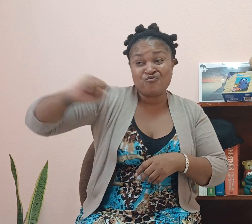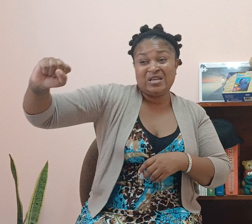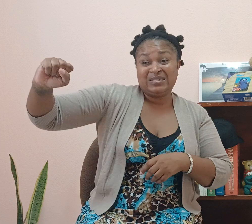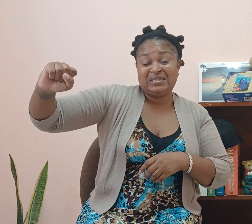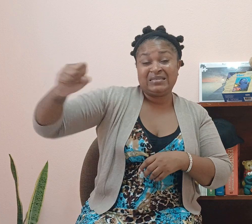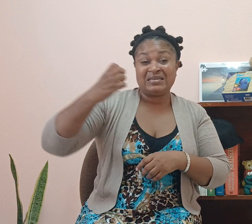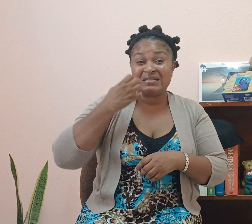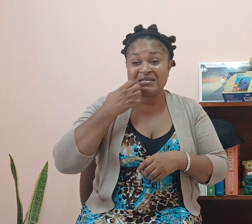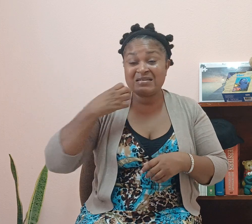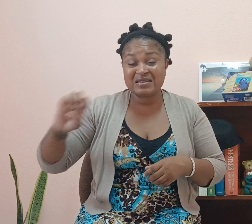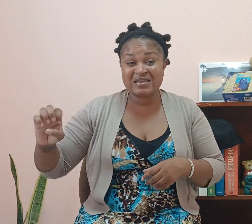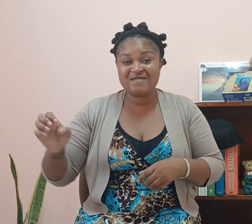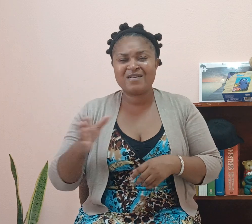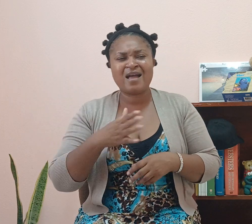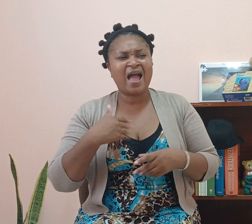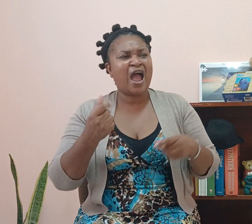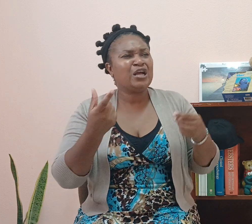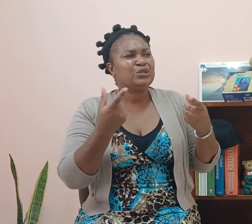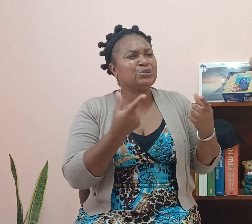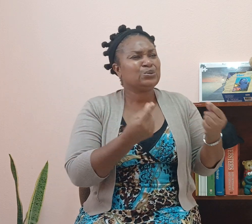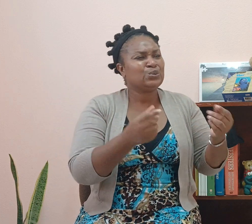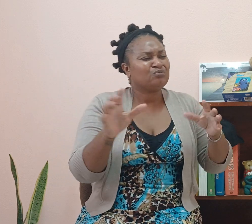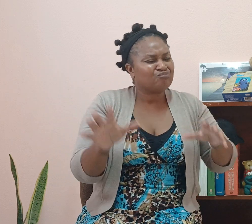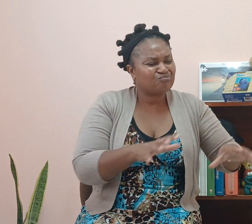evil and the good to do.